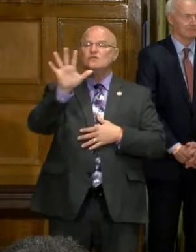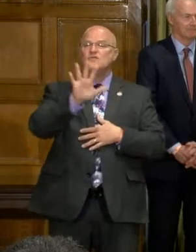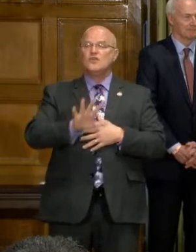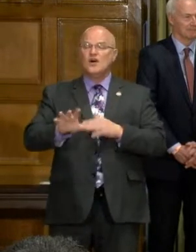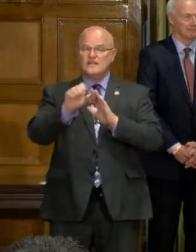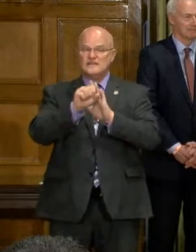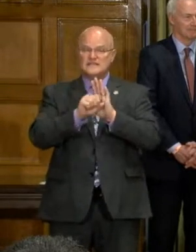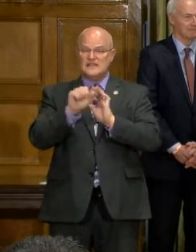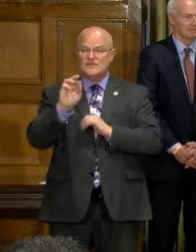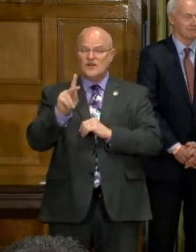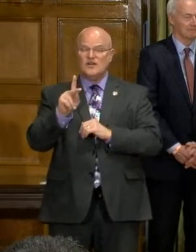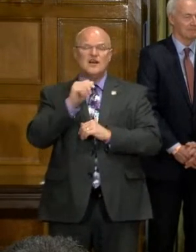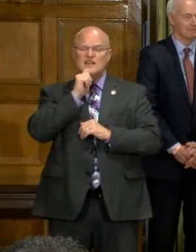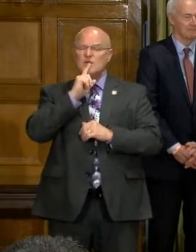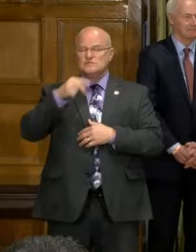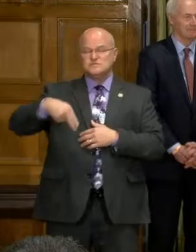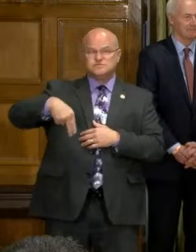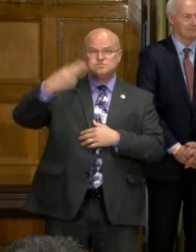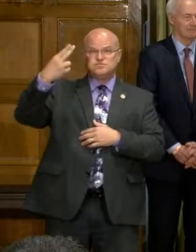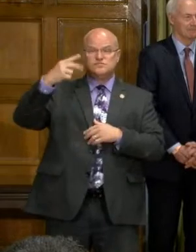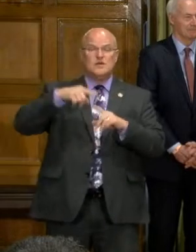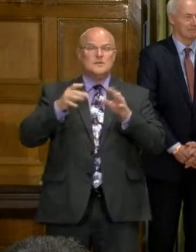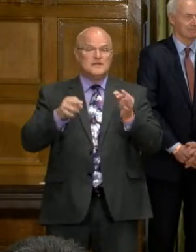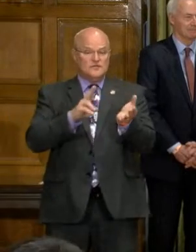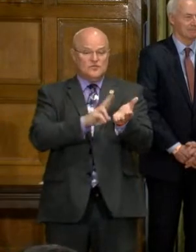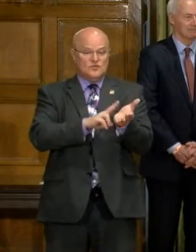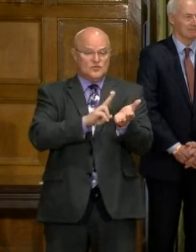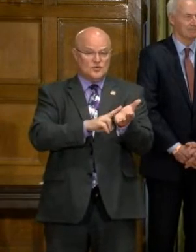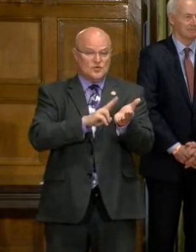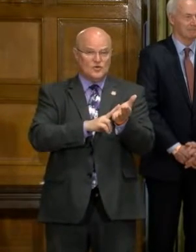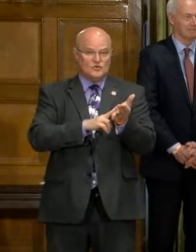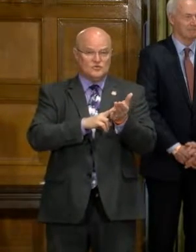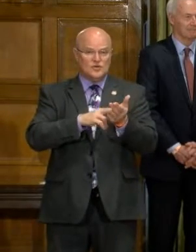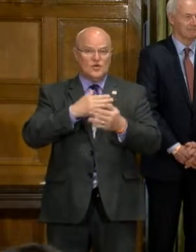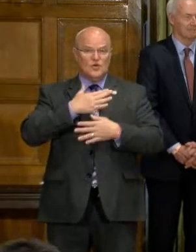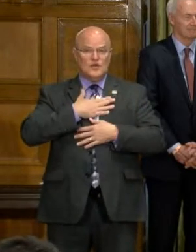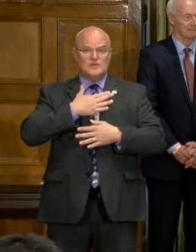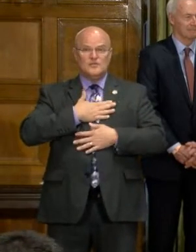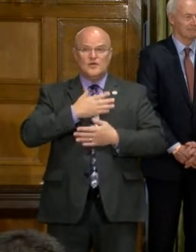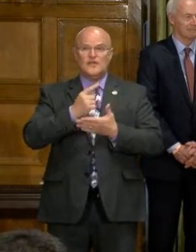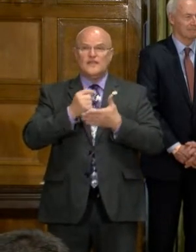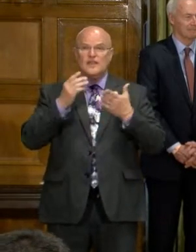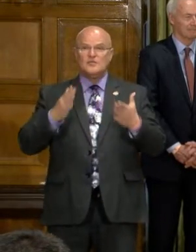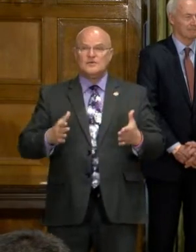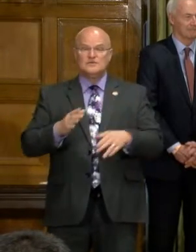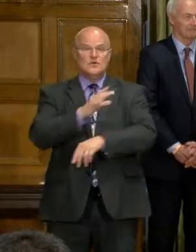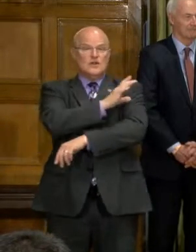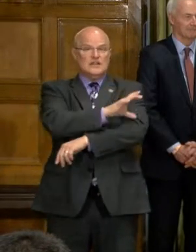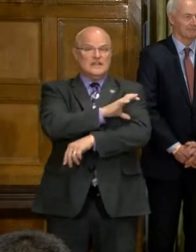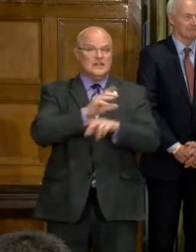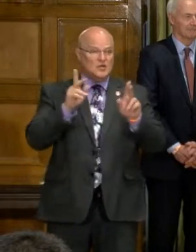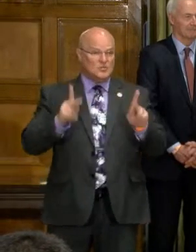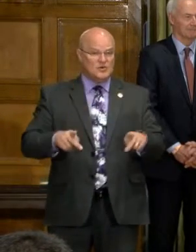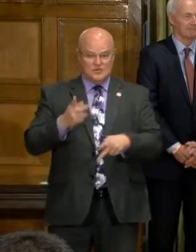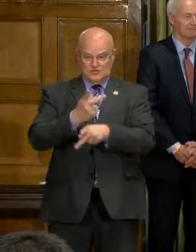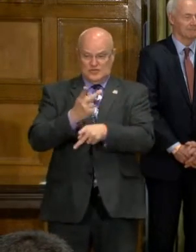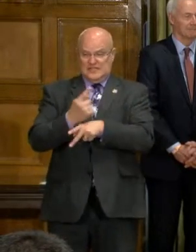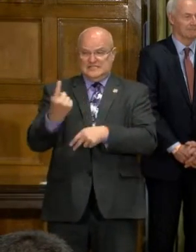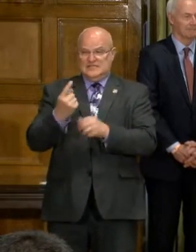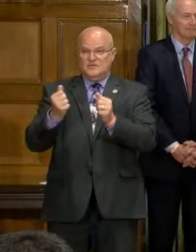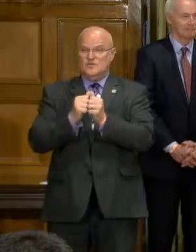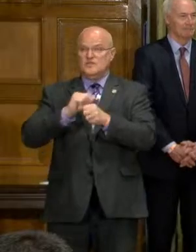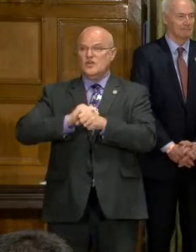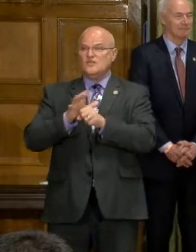for COVID-19 are not super high, but if you are a nurse or you're a respiratory therapist or you're a clinical person and you're taking care of someone